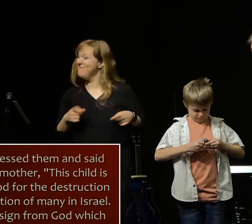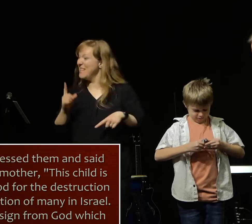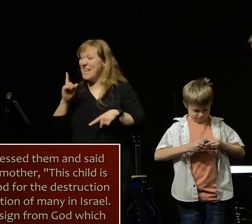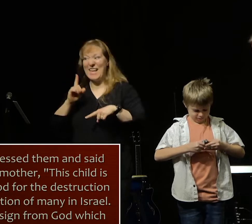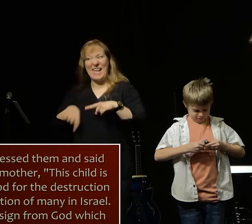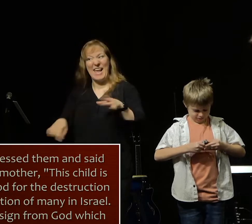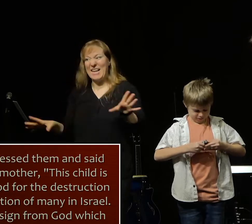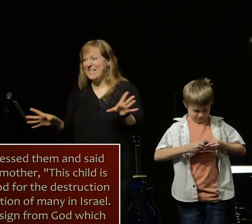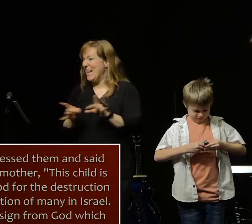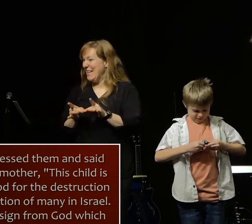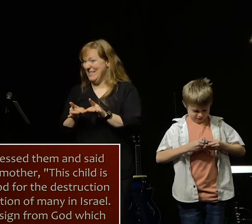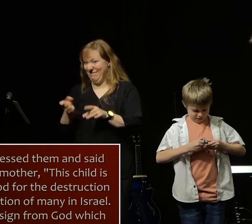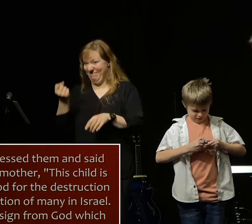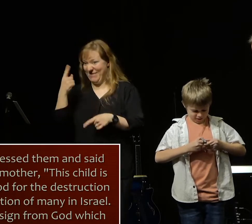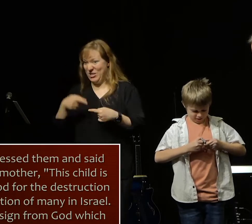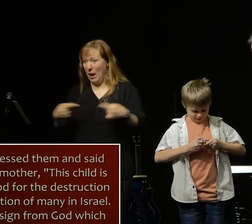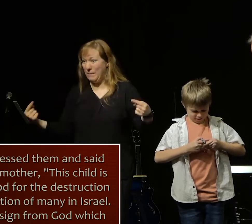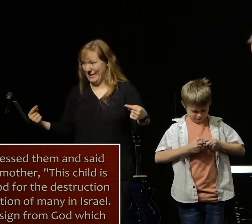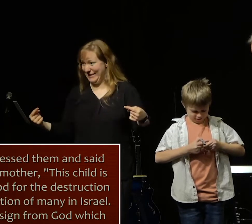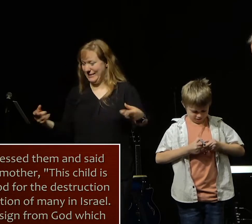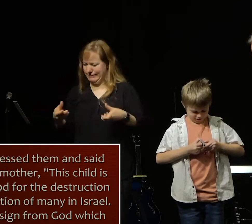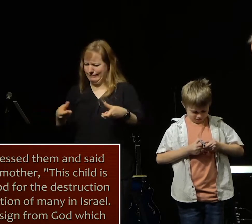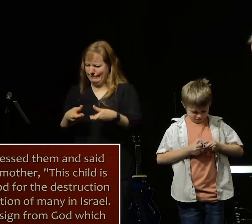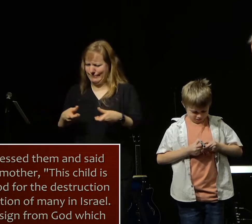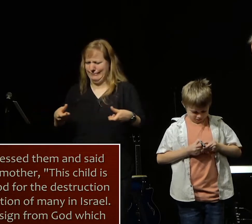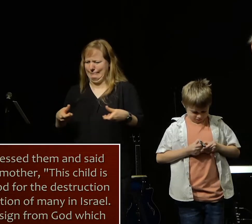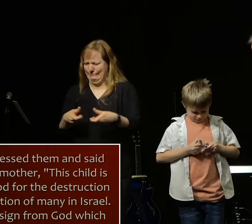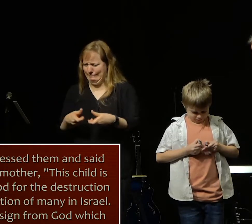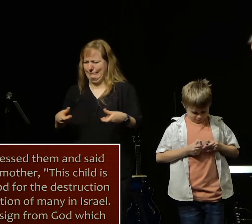Boy, it's hard to push them together, isn't it?